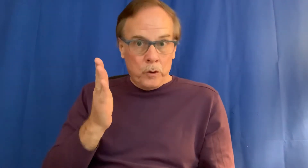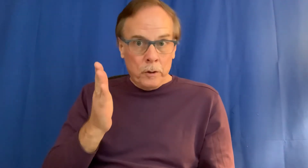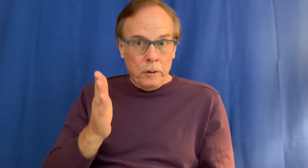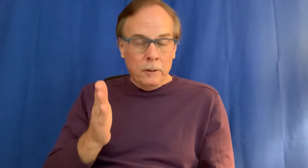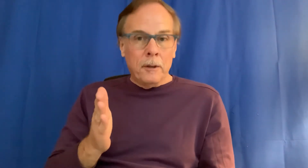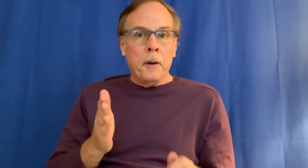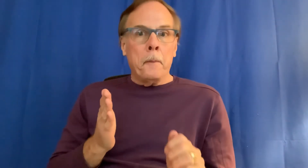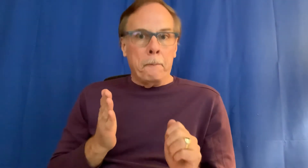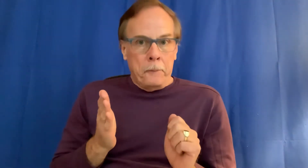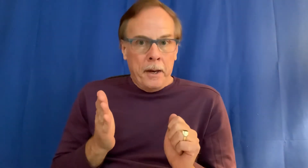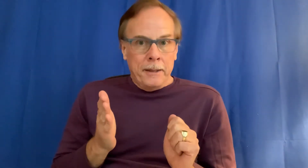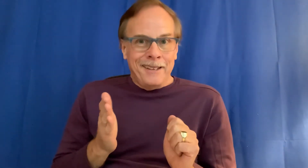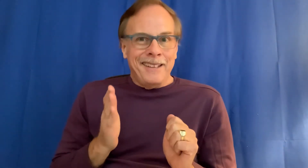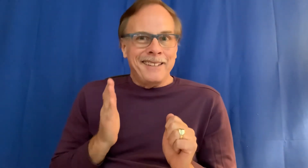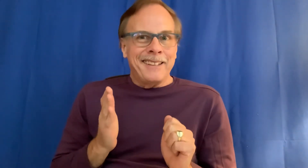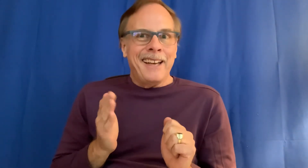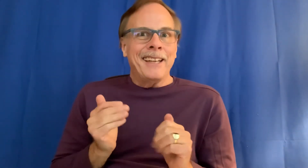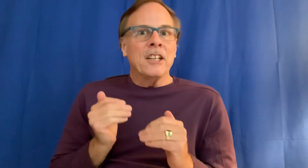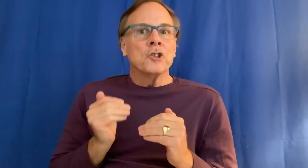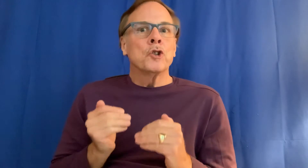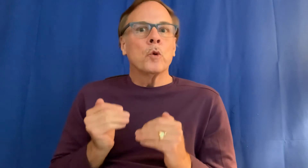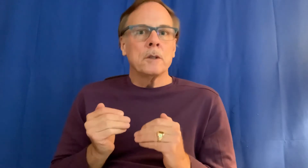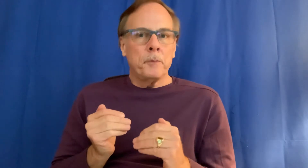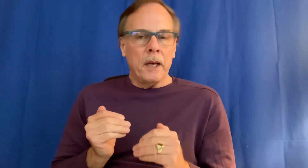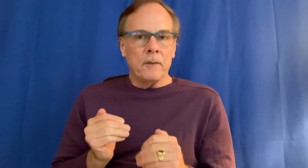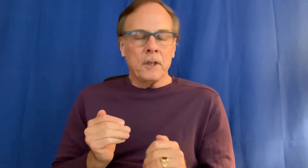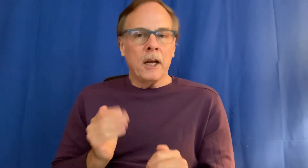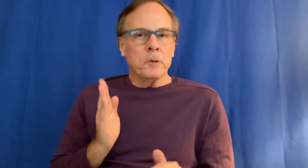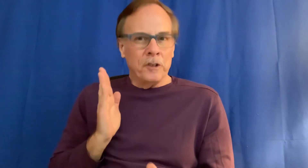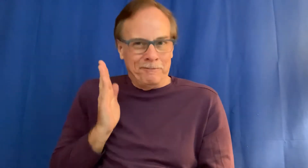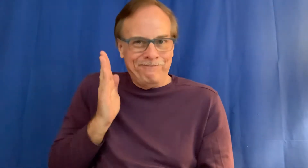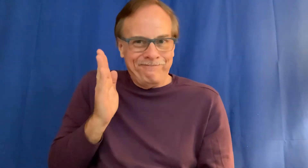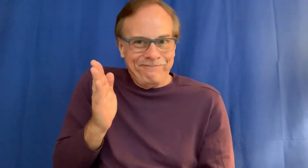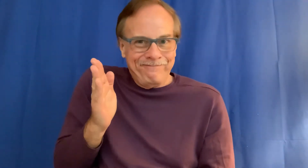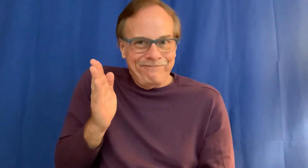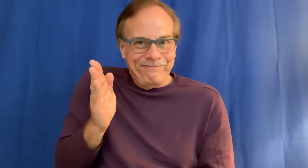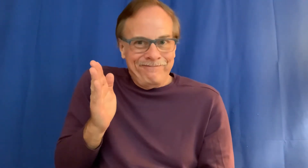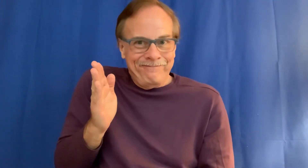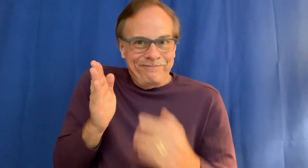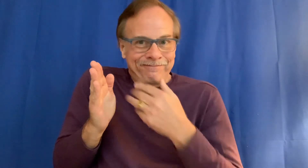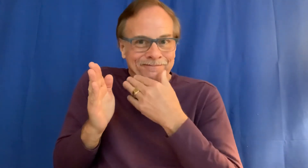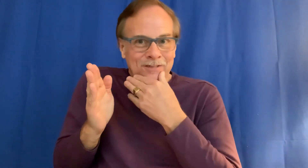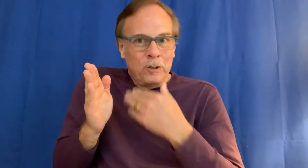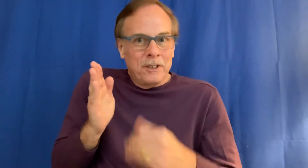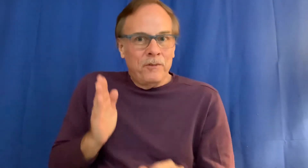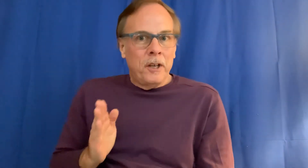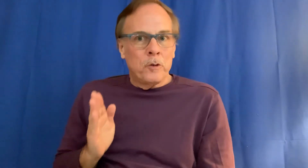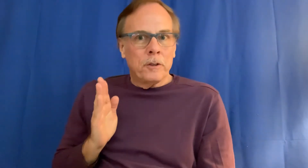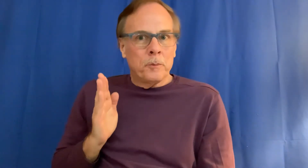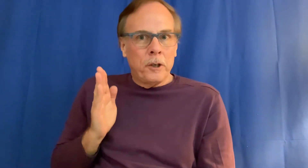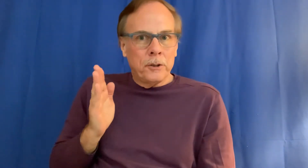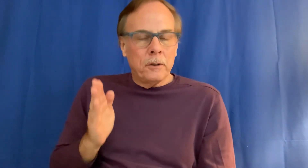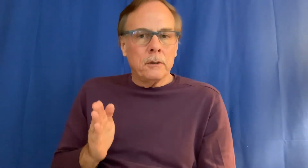future, but indicating a short span of time. So notice the facial expression,